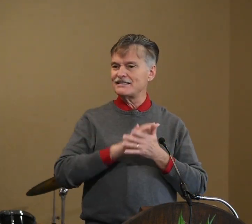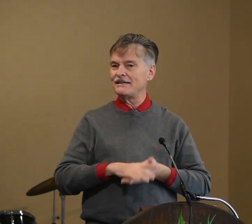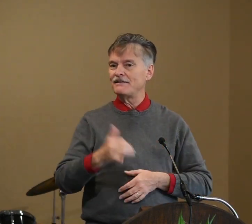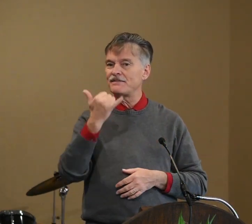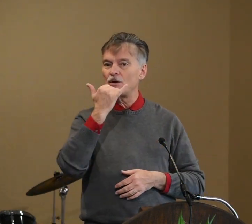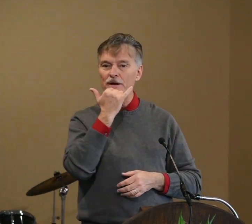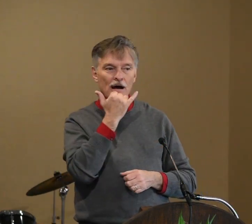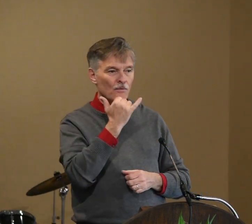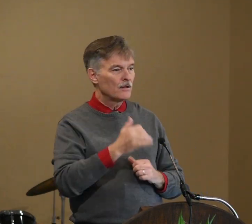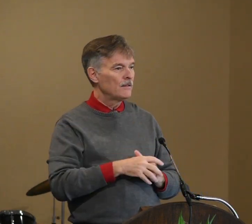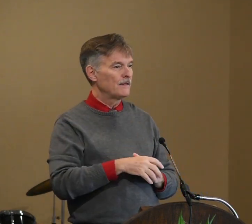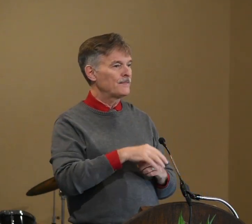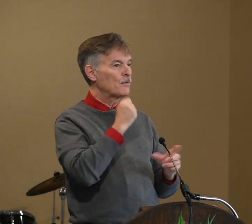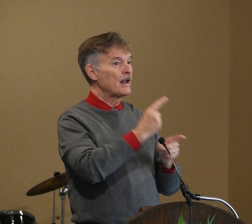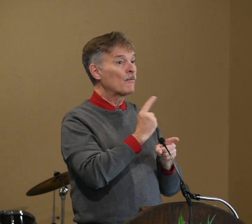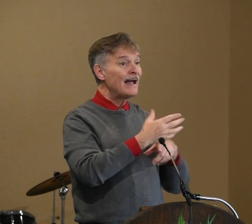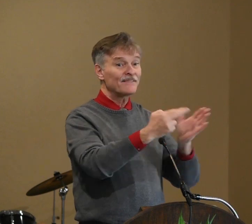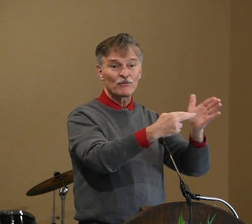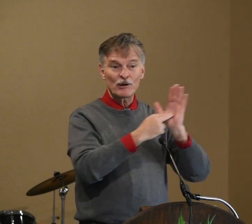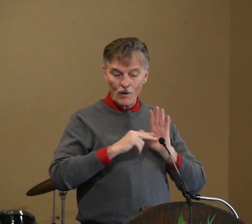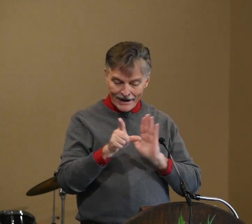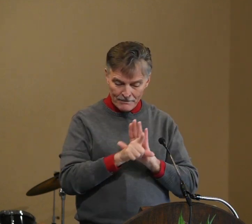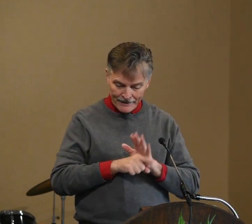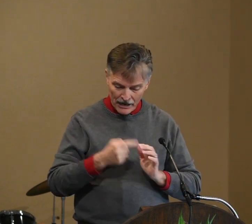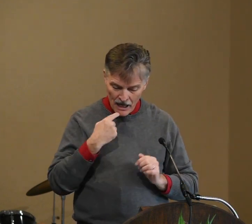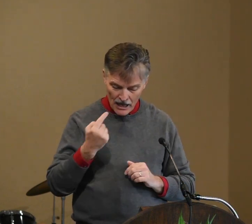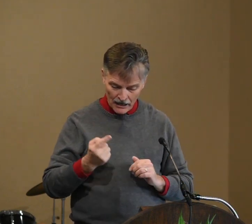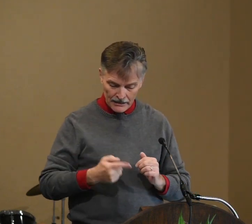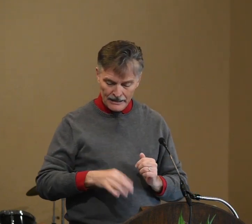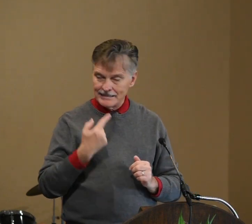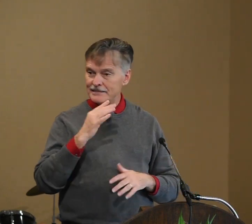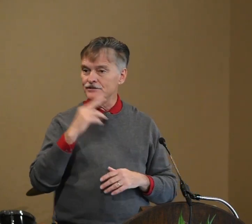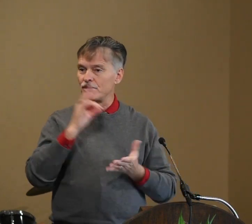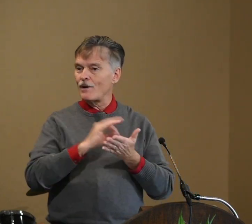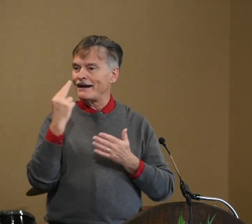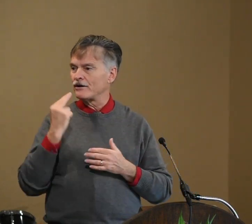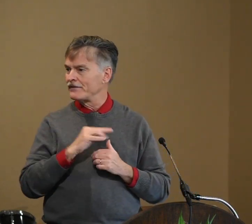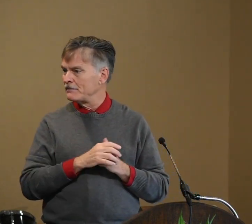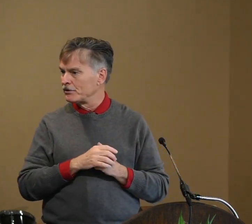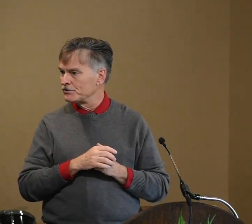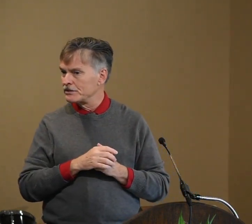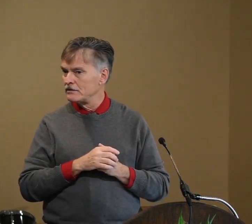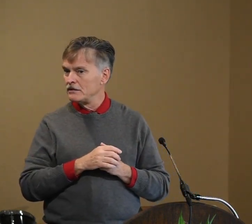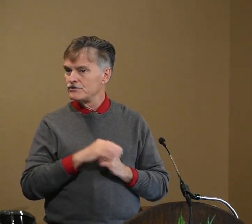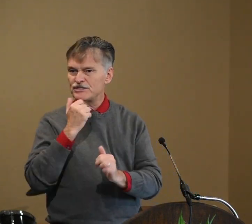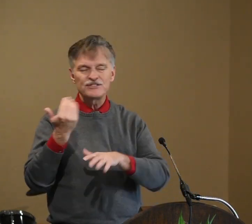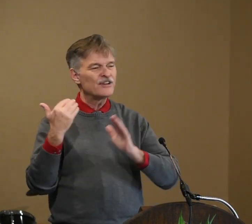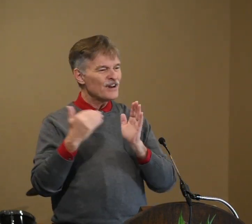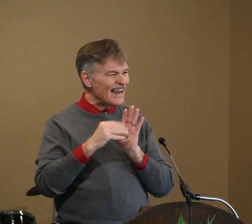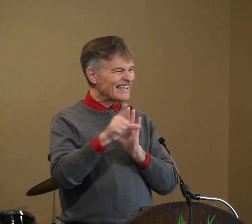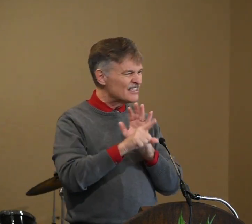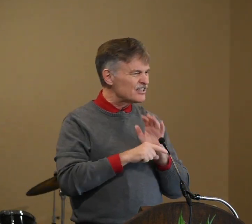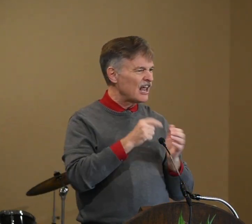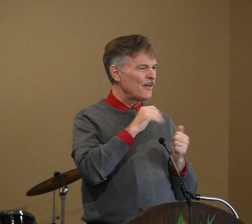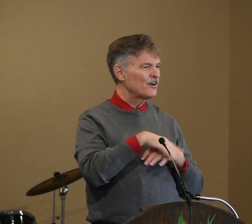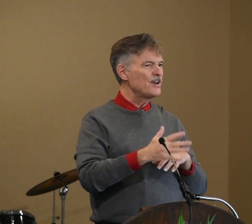saying that they were not right. They're required by the law, he says, the writer of Hebrews. So he says they're not against the law. They're